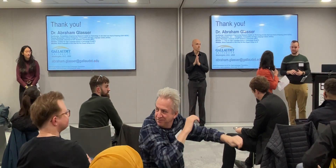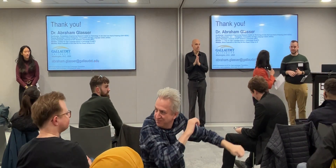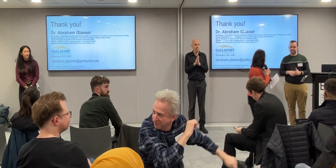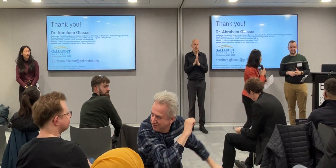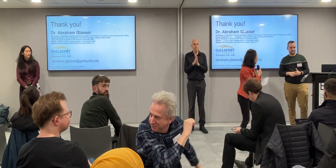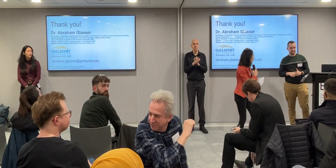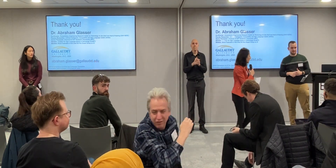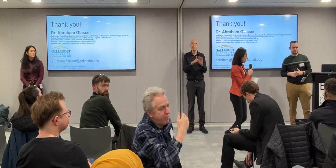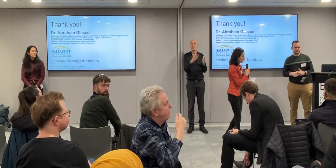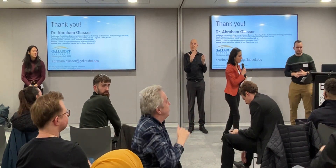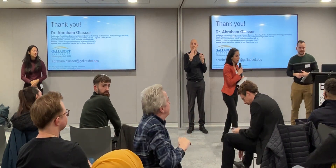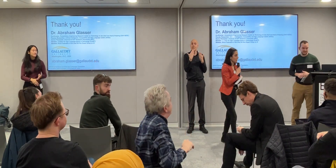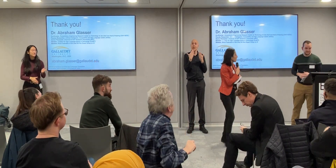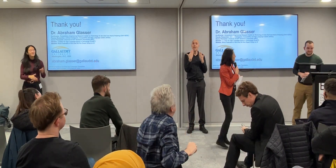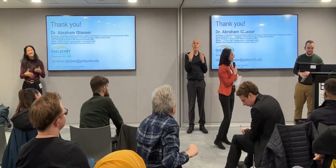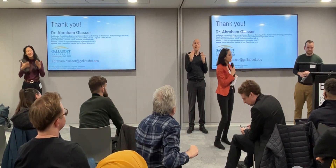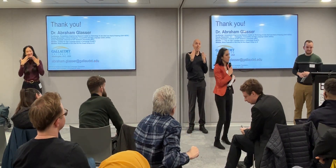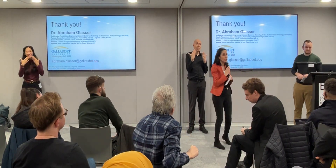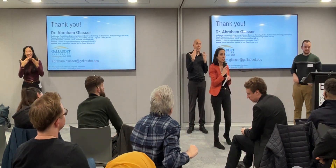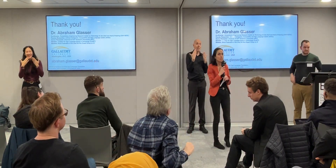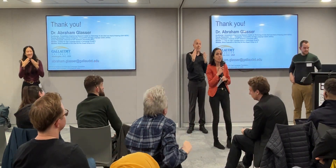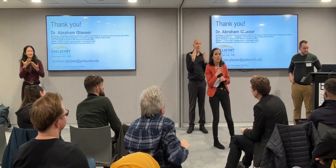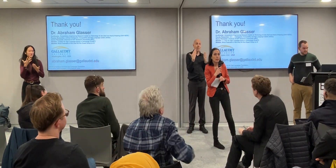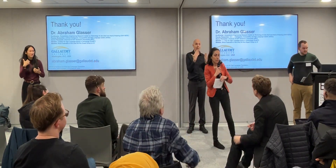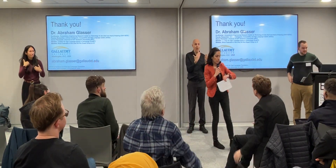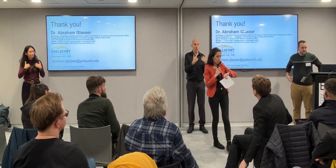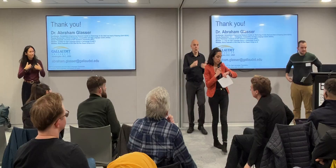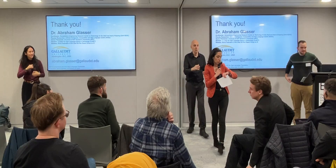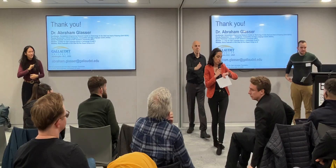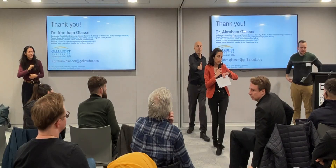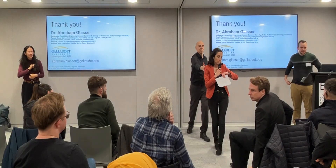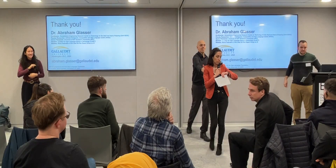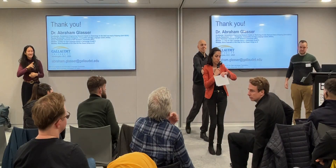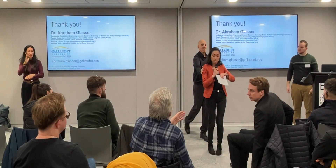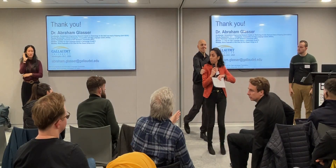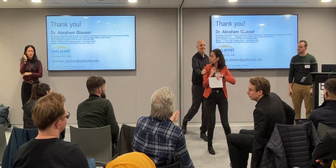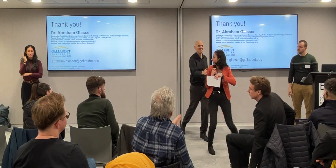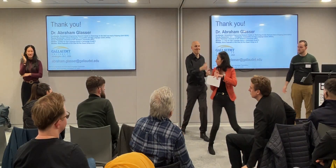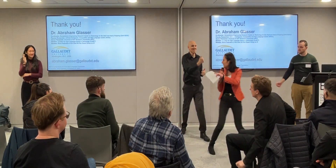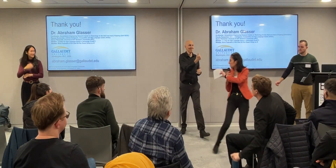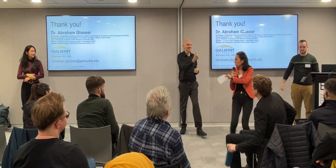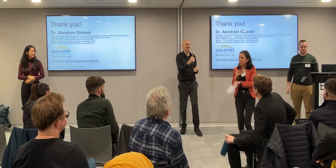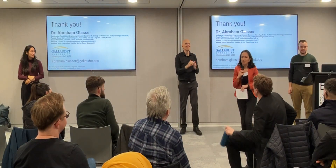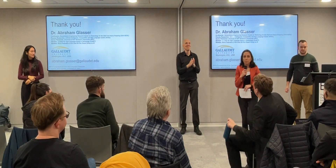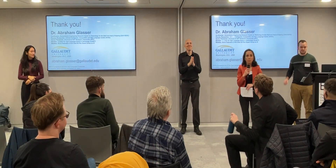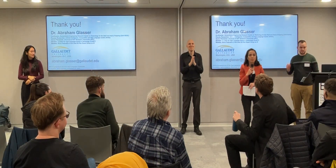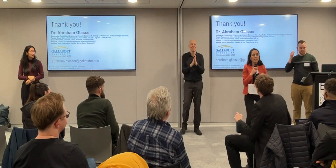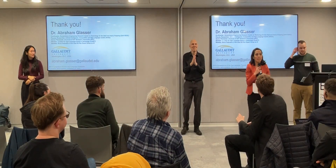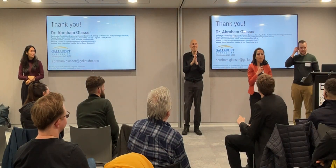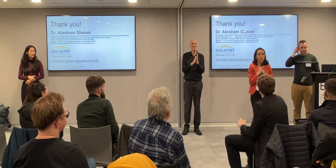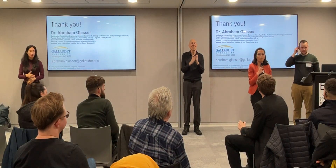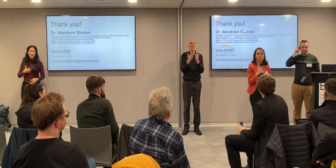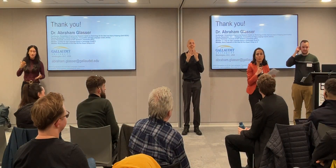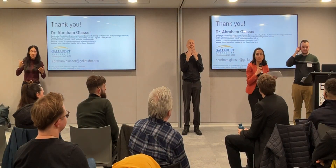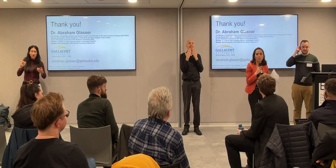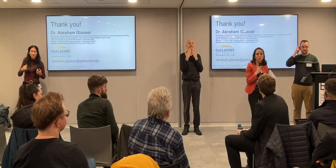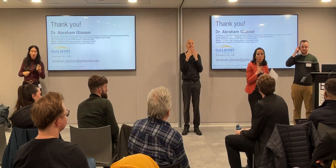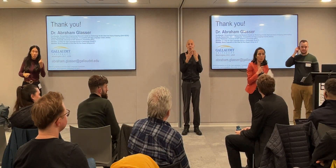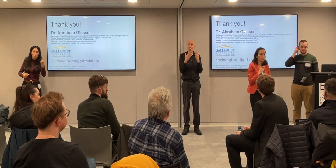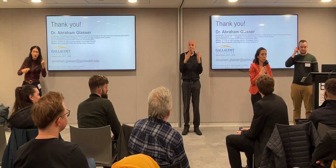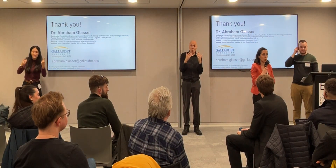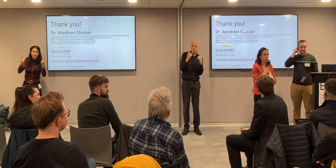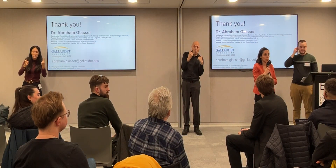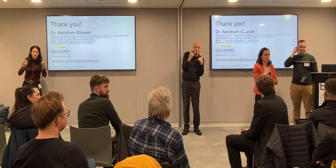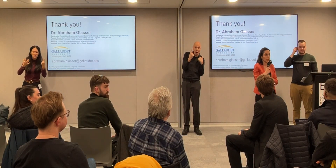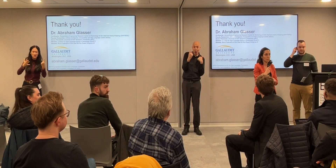Thank you very much. It was a very interesting presentation. Today, maybe we can have one, or if it is quick,